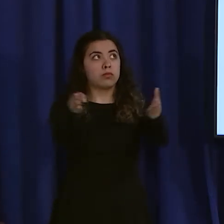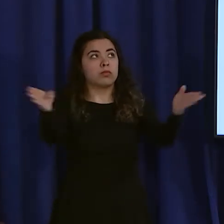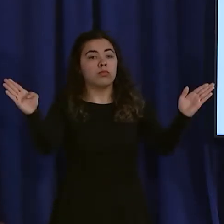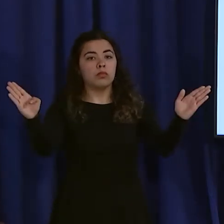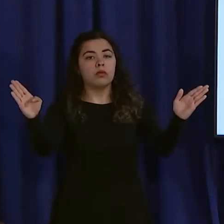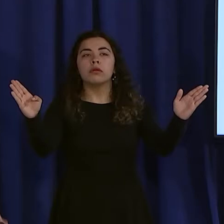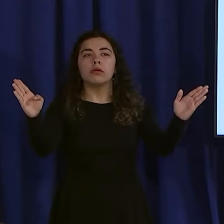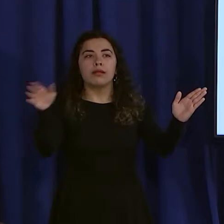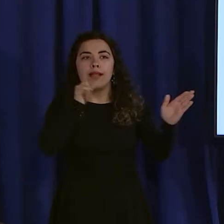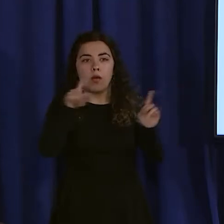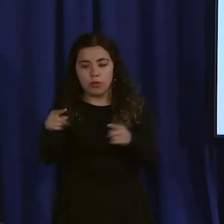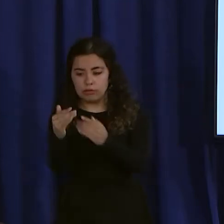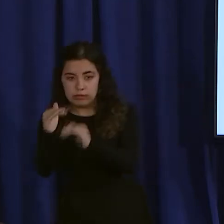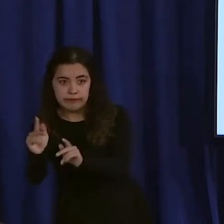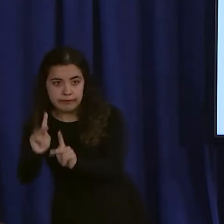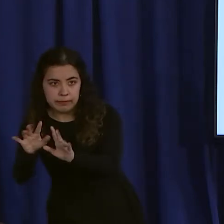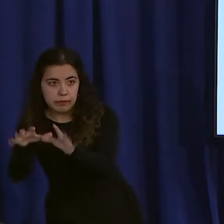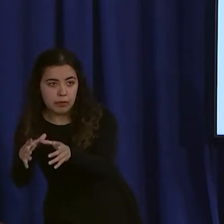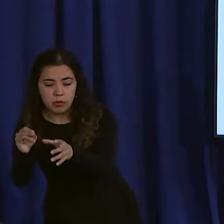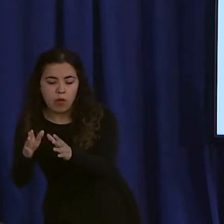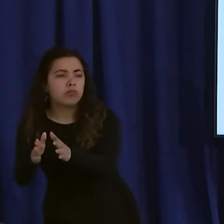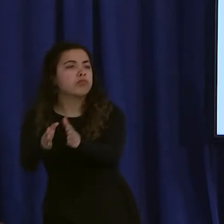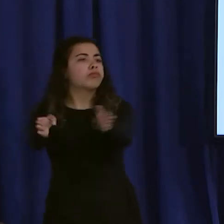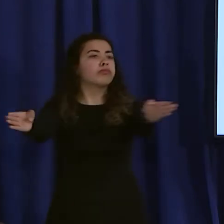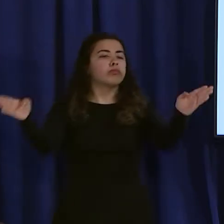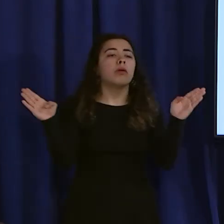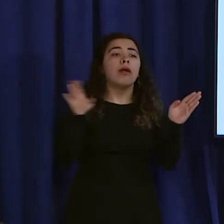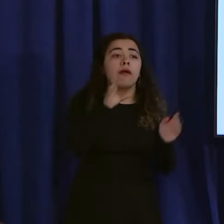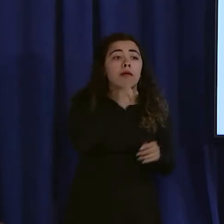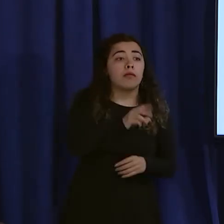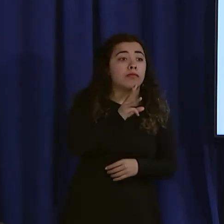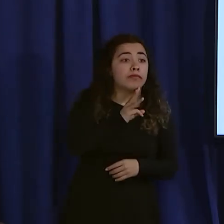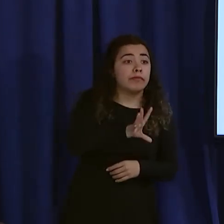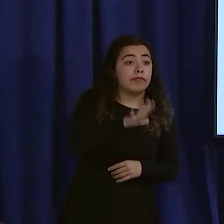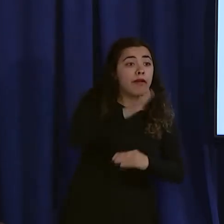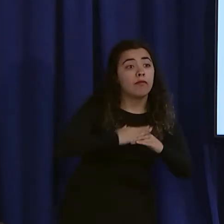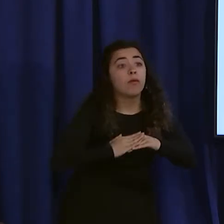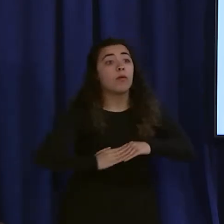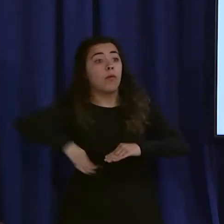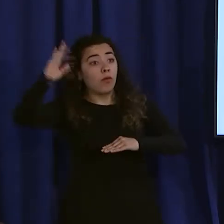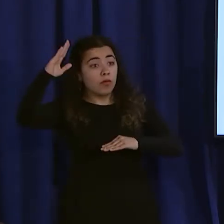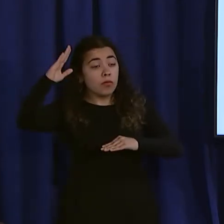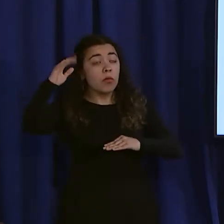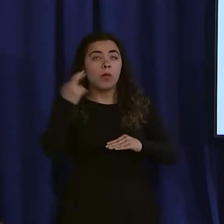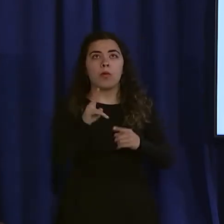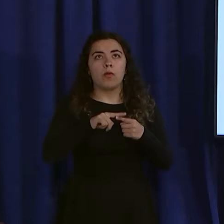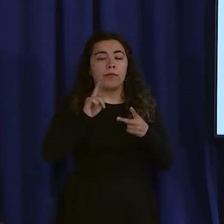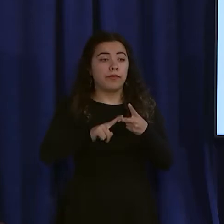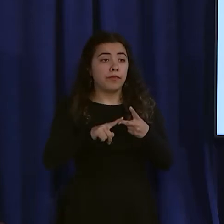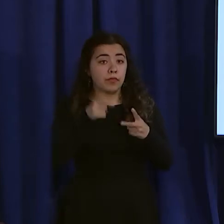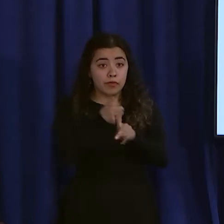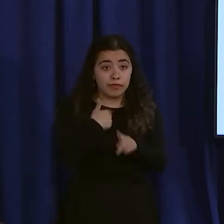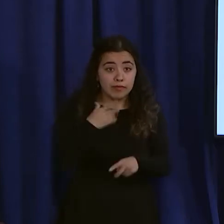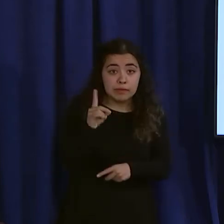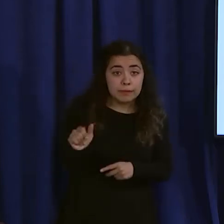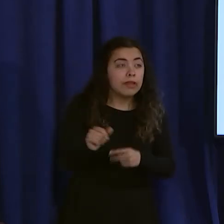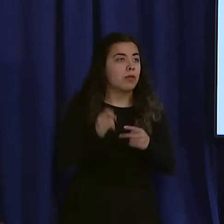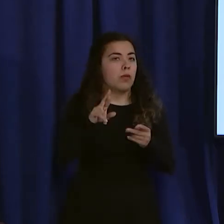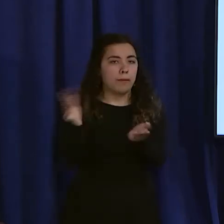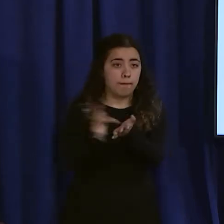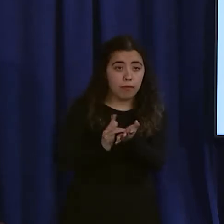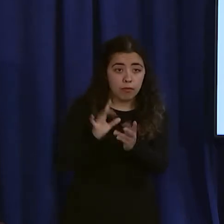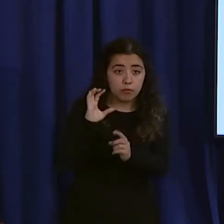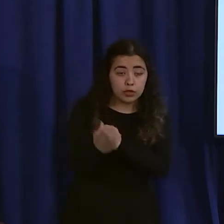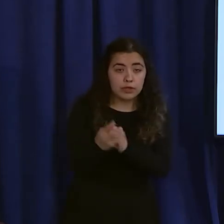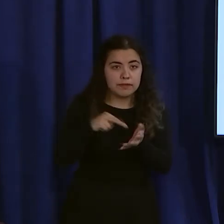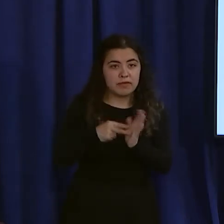Protect Chicago at Home. Anybody age 65 or older who lives in Chicago, or anybody with a disability or a medical condition that makes